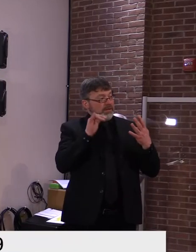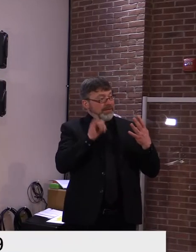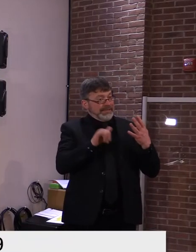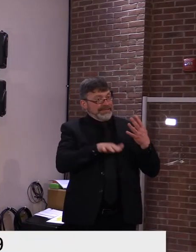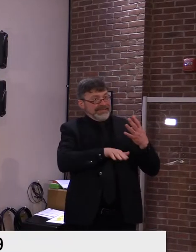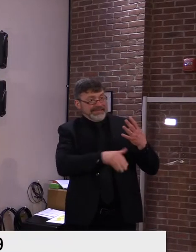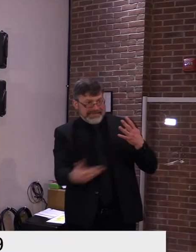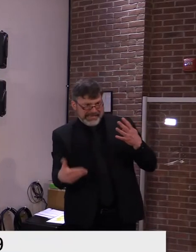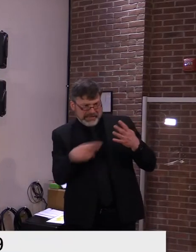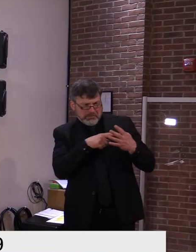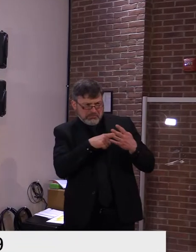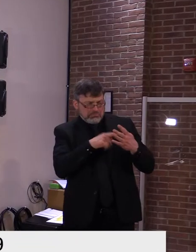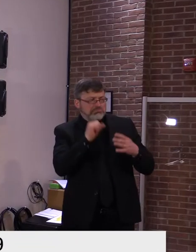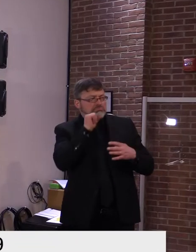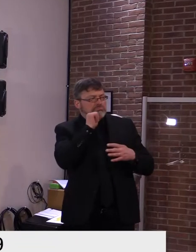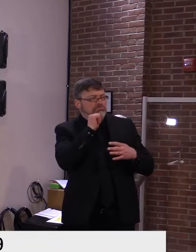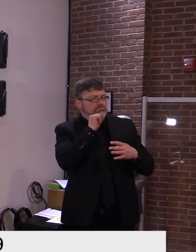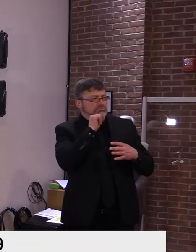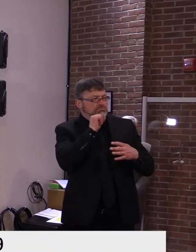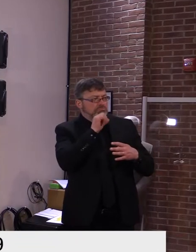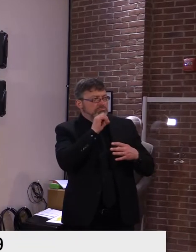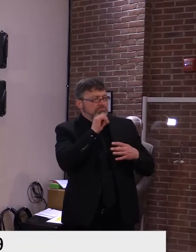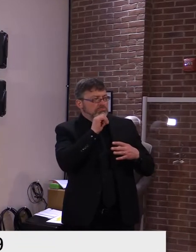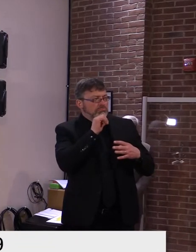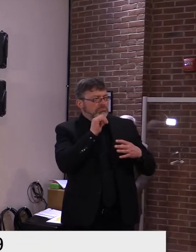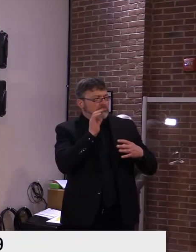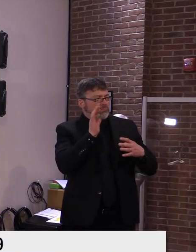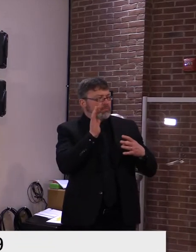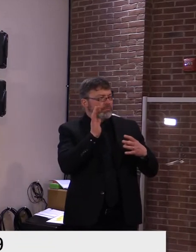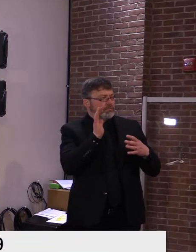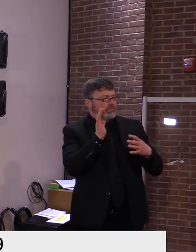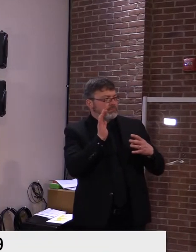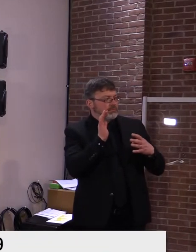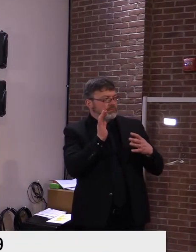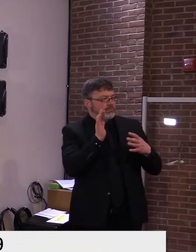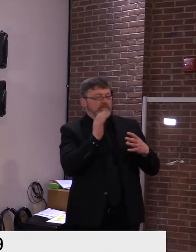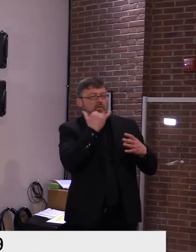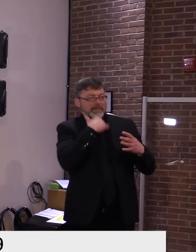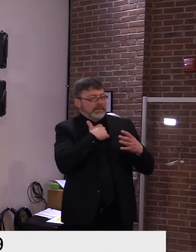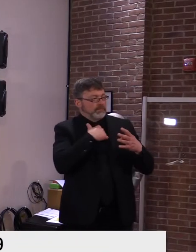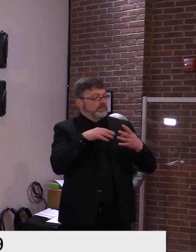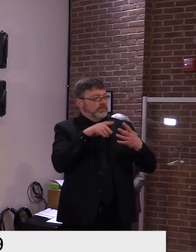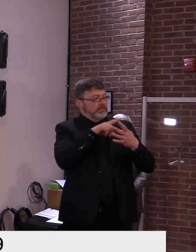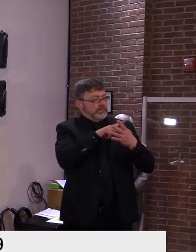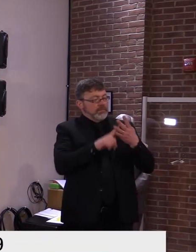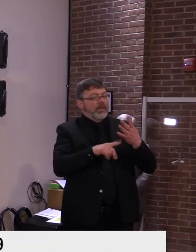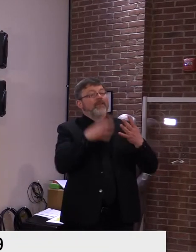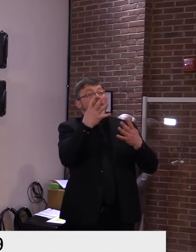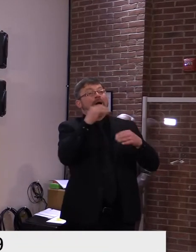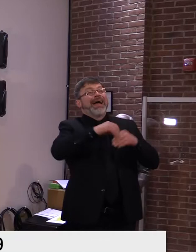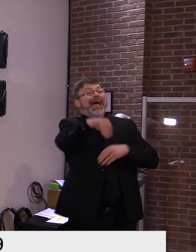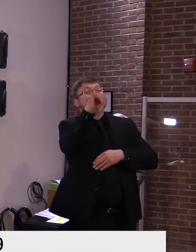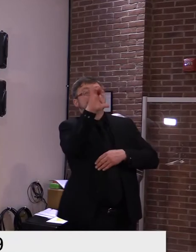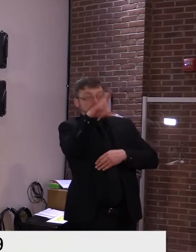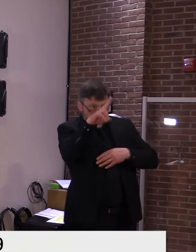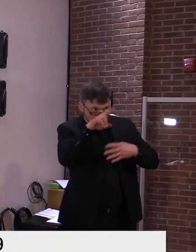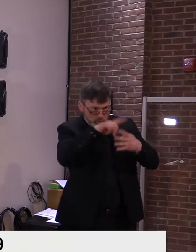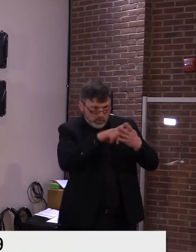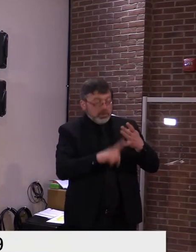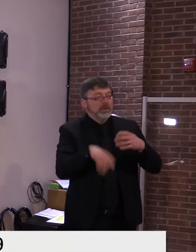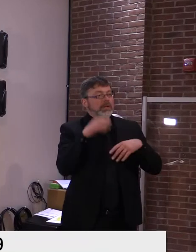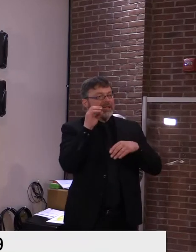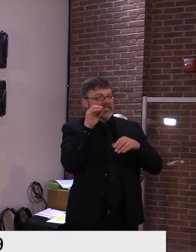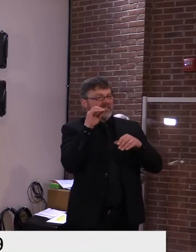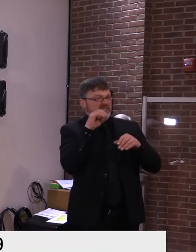This, again, is a vivid illustration of the success of the vaccination strategy we're using. The good news